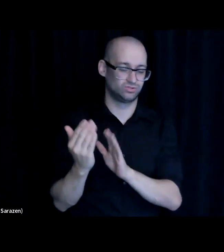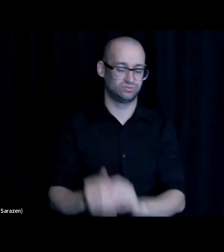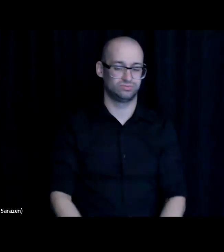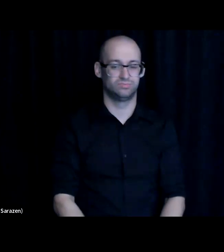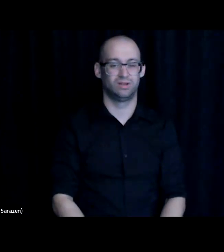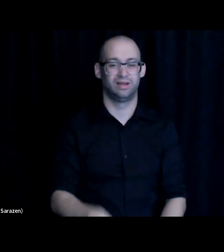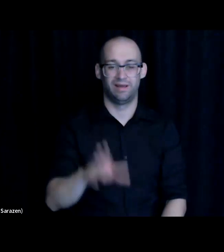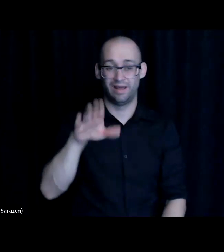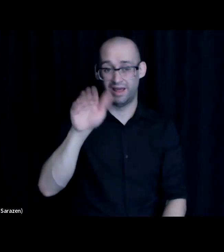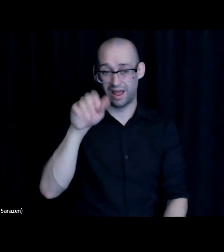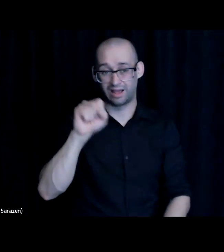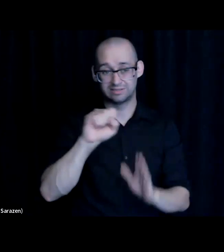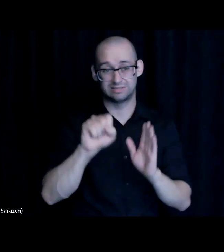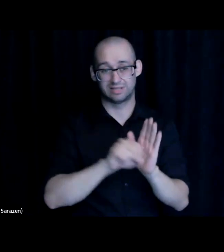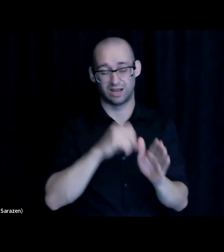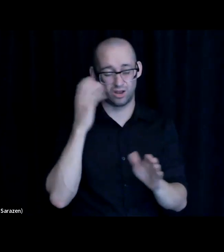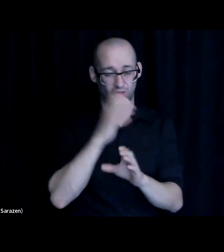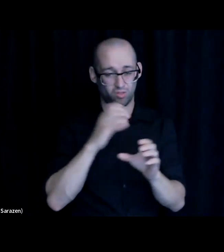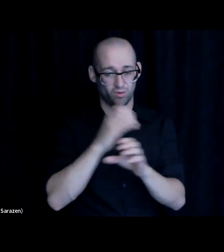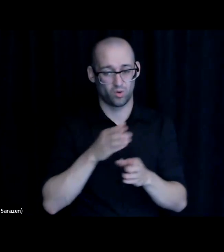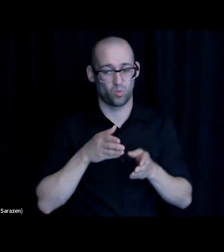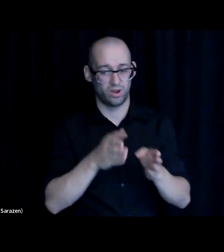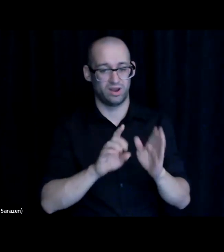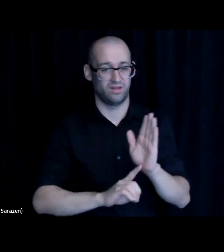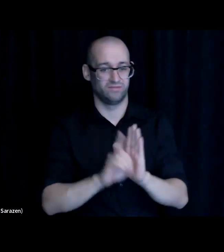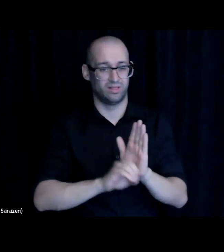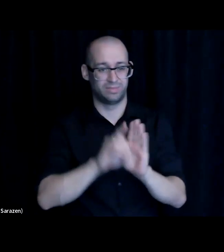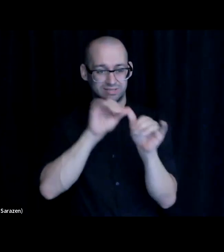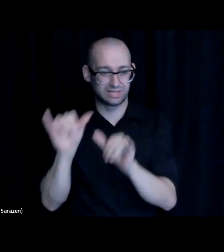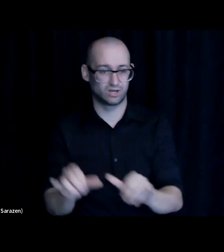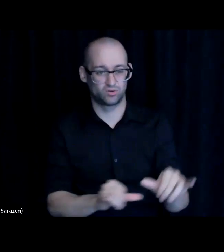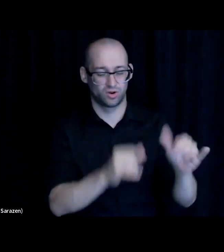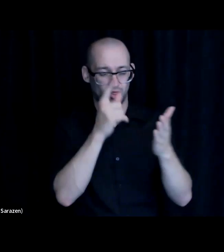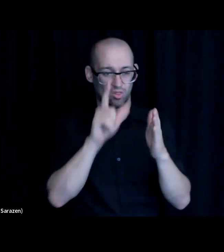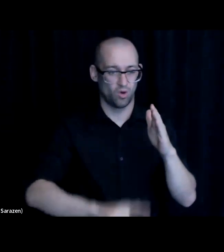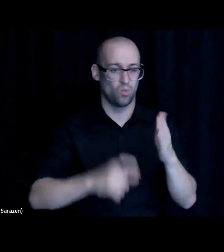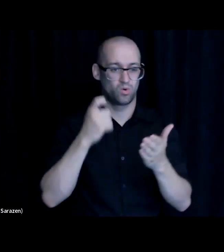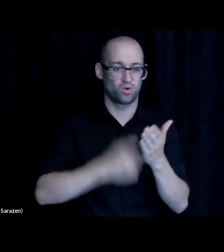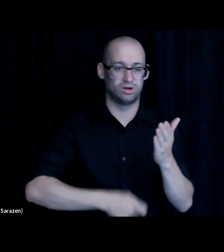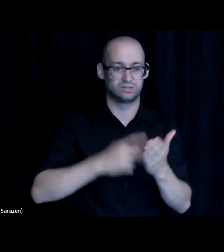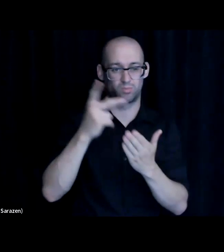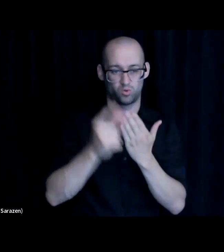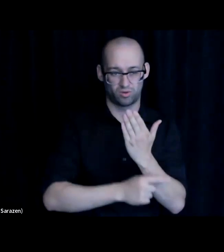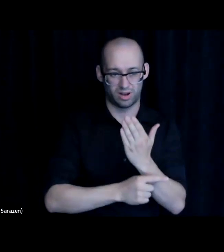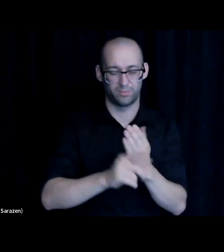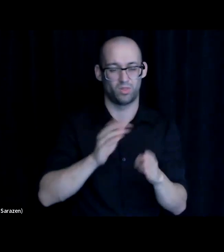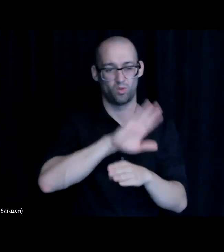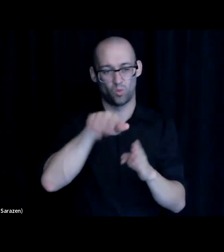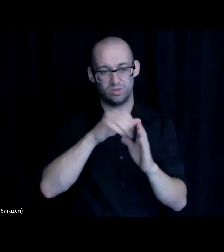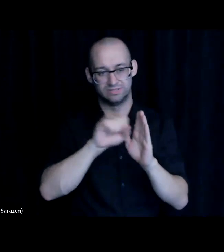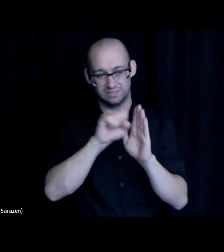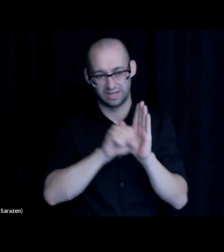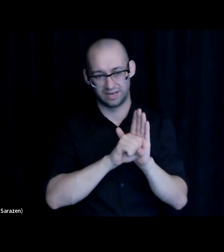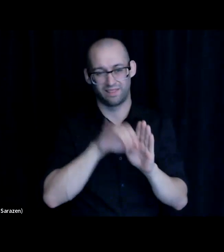As a state, looking at a way to develop a standard low-cost program statewide is something that